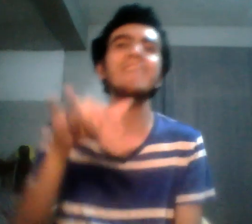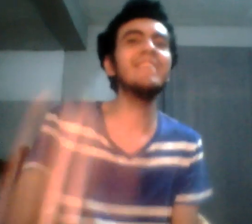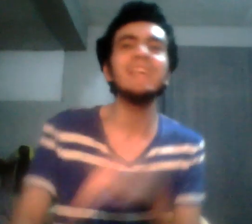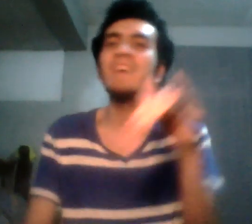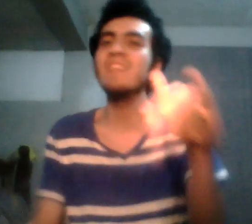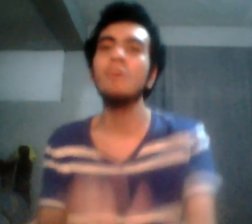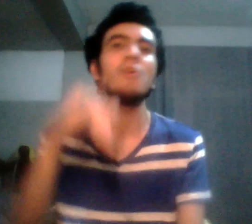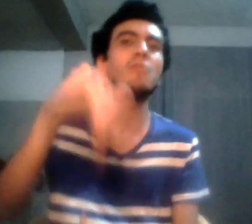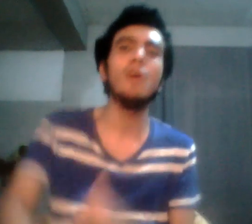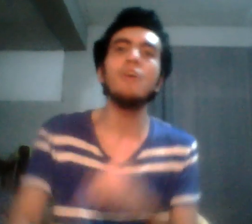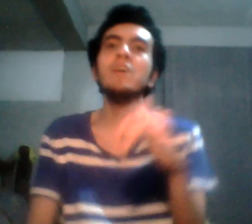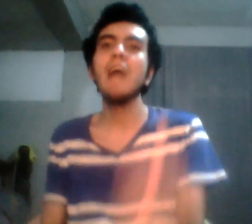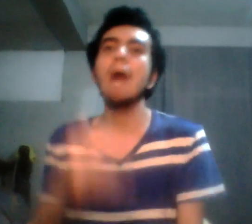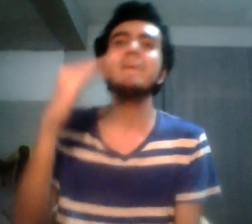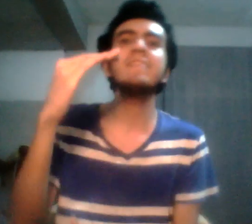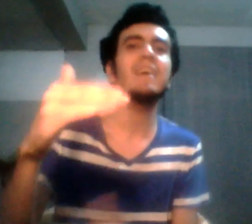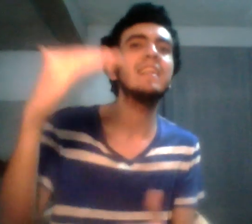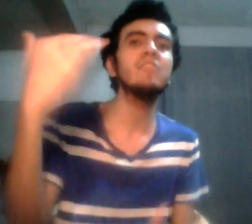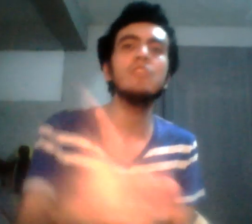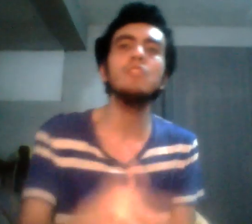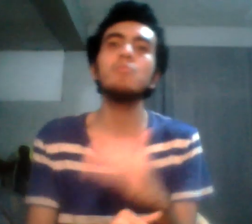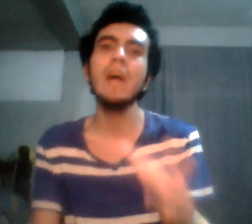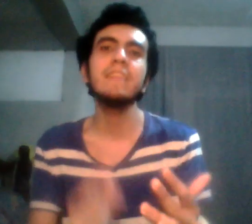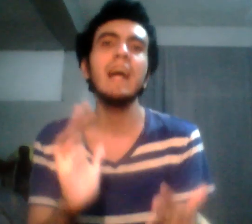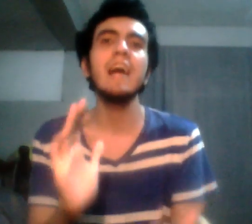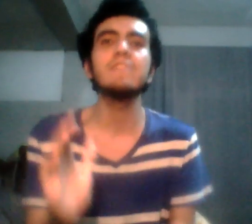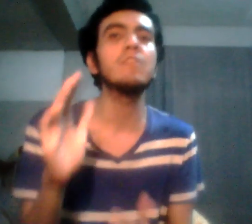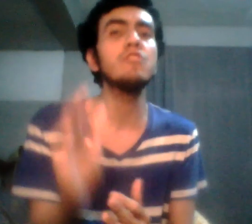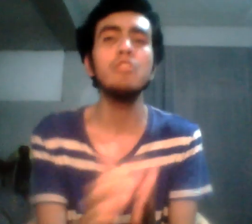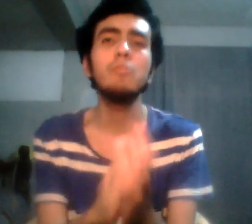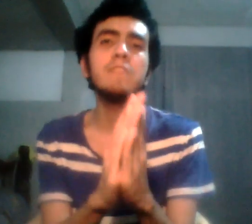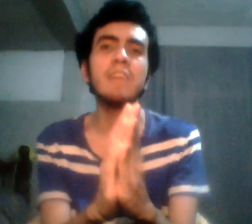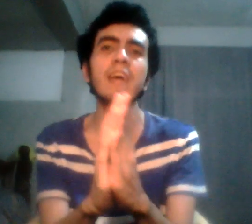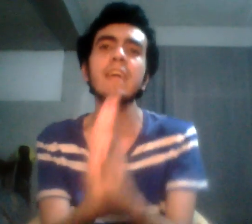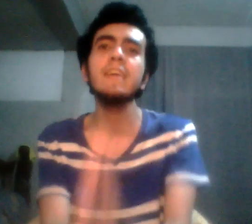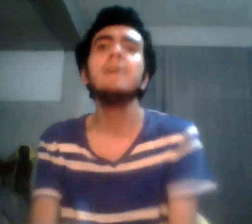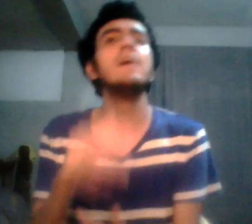don't even know. Oh, I've been telling you white lies so you will stay.